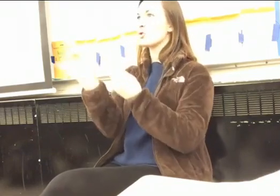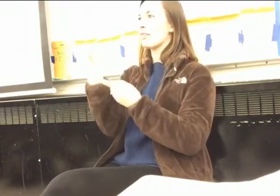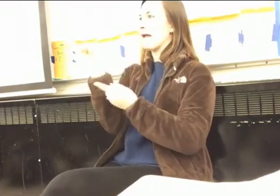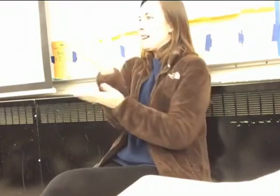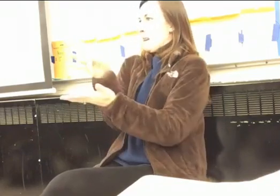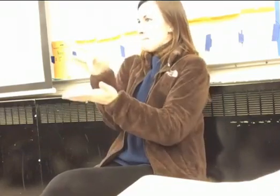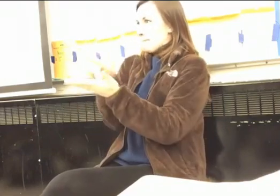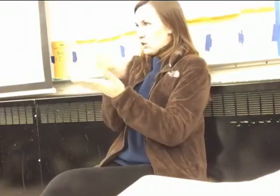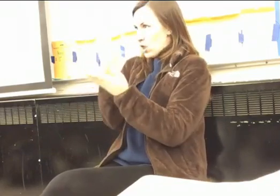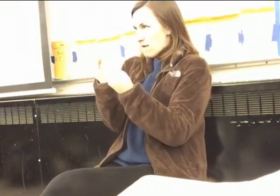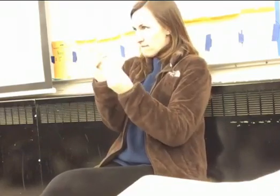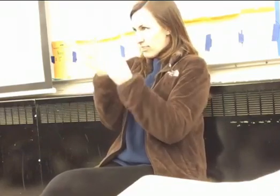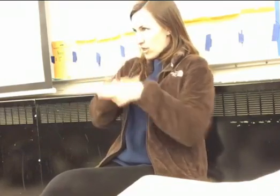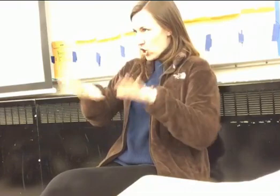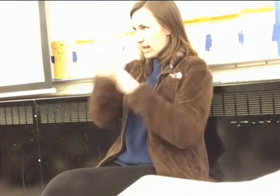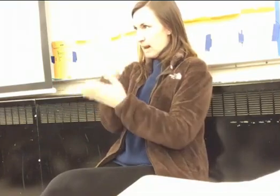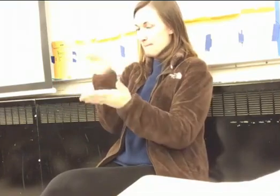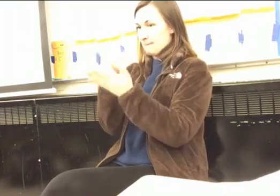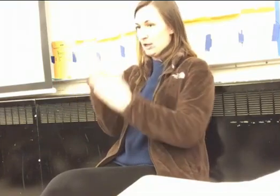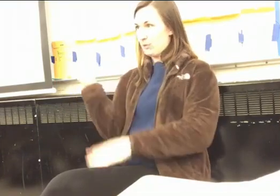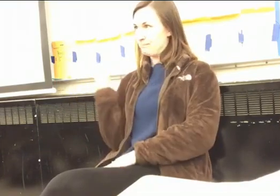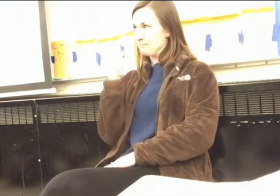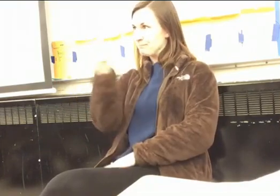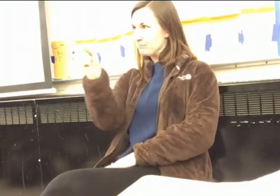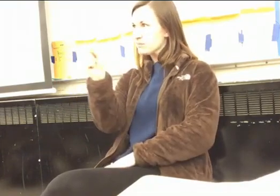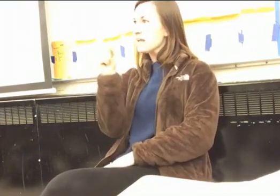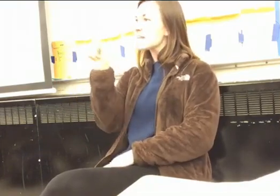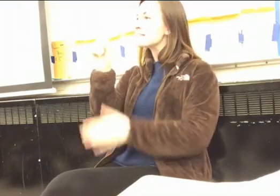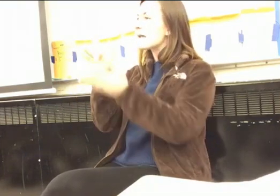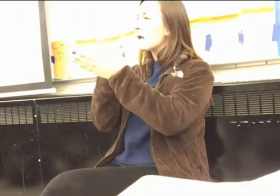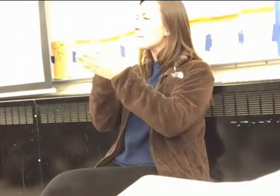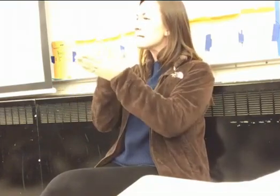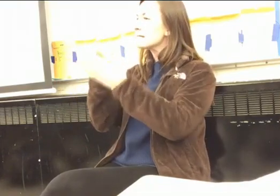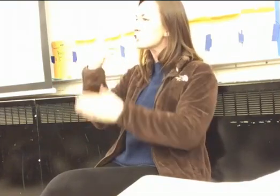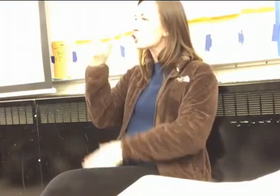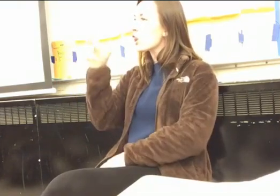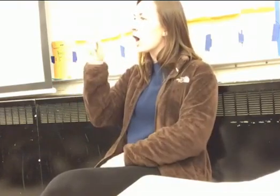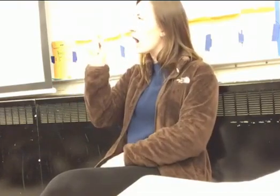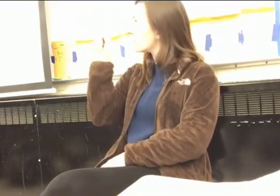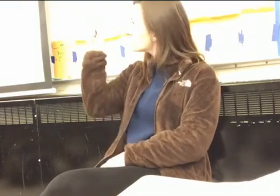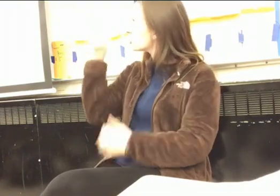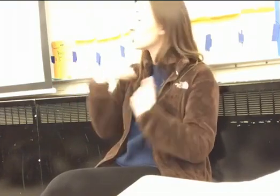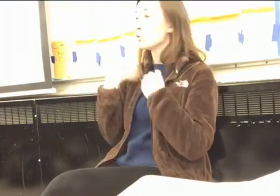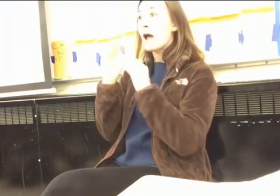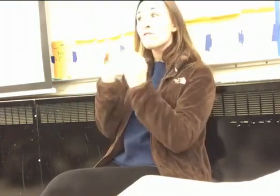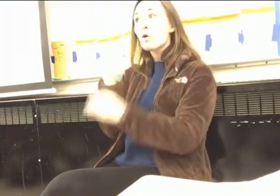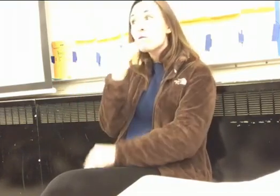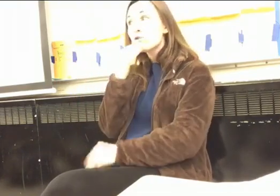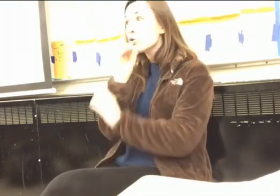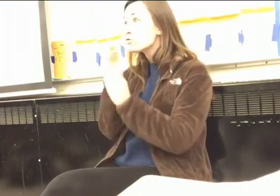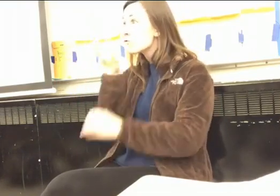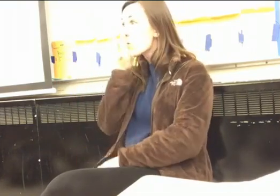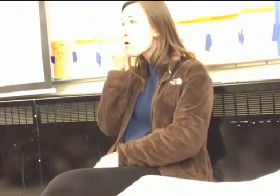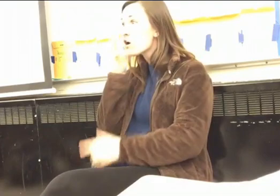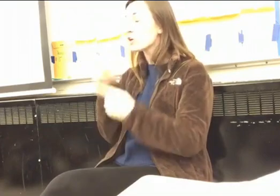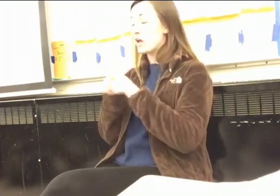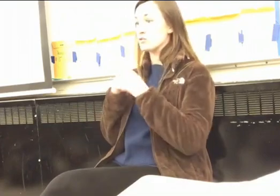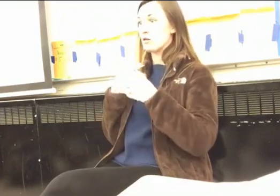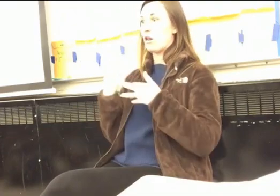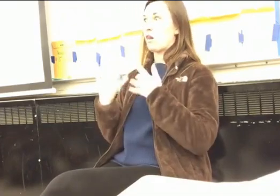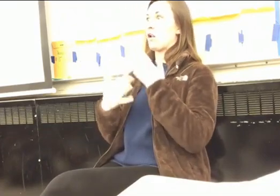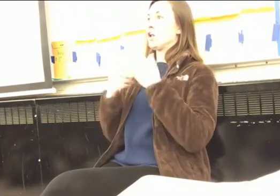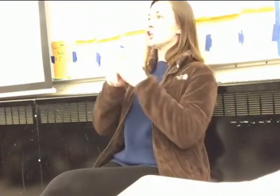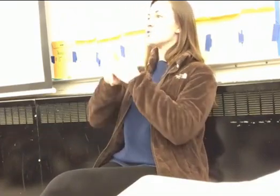the land. You're put into this medicinal hut right here with no food or water. As you go on, without food or water, you begin